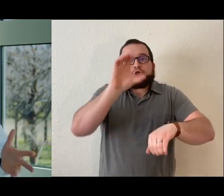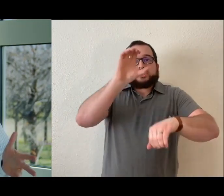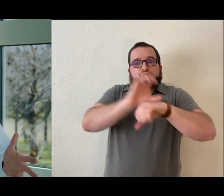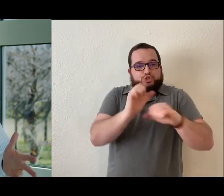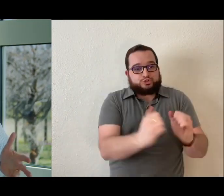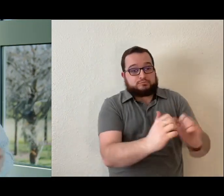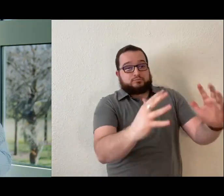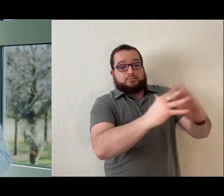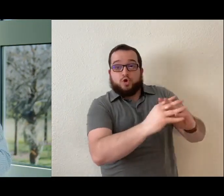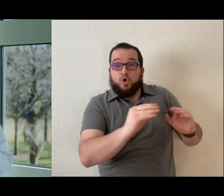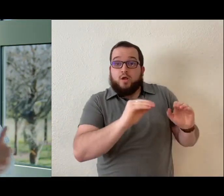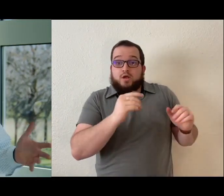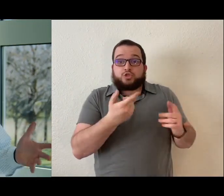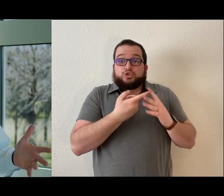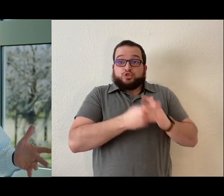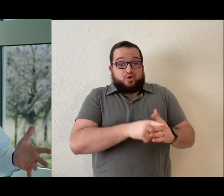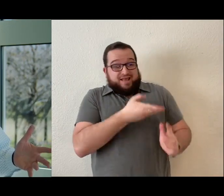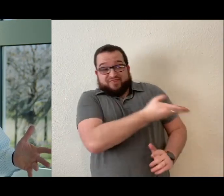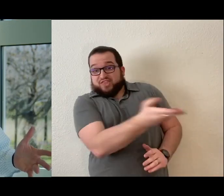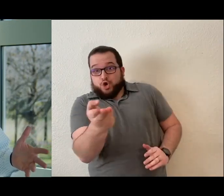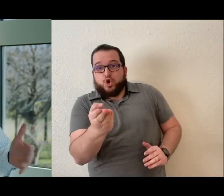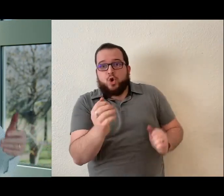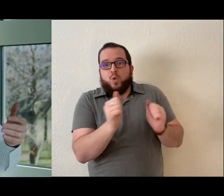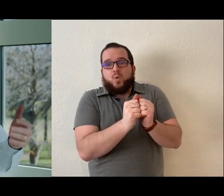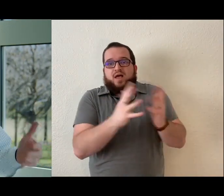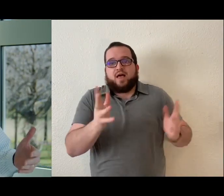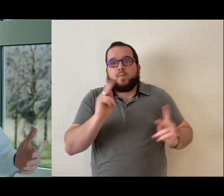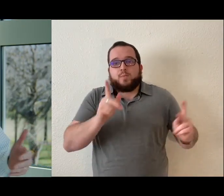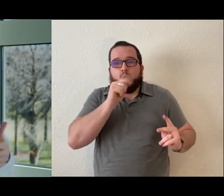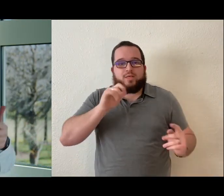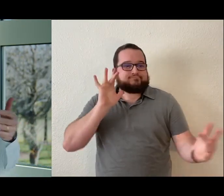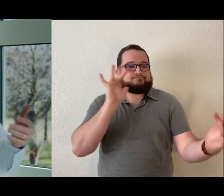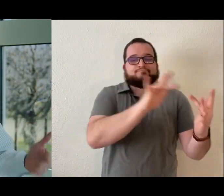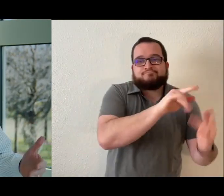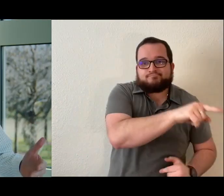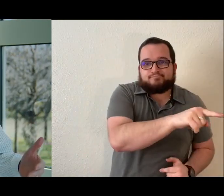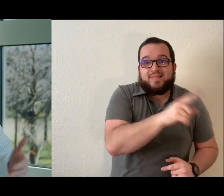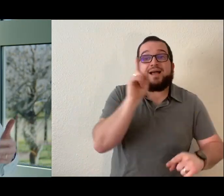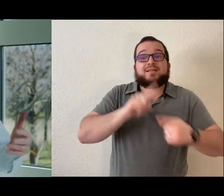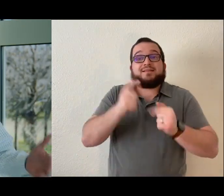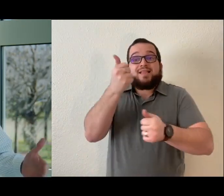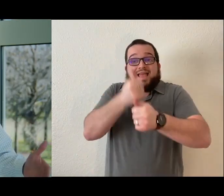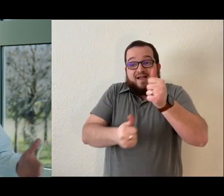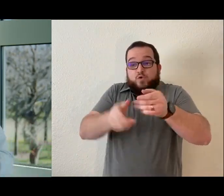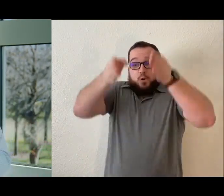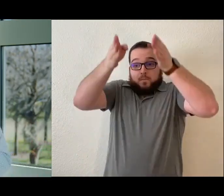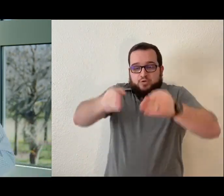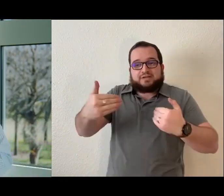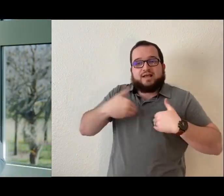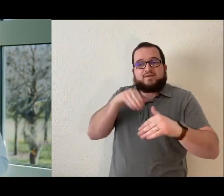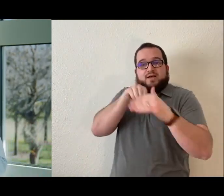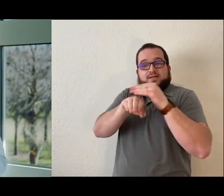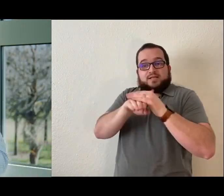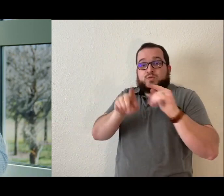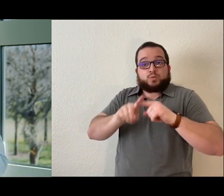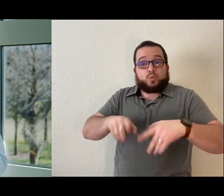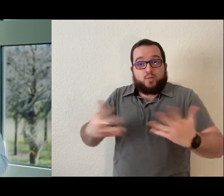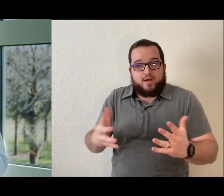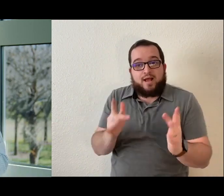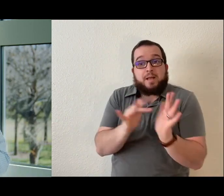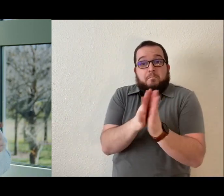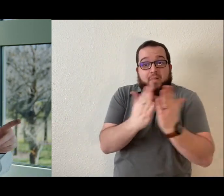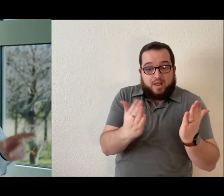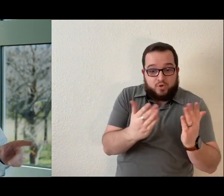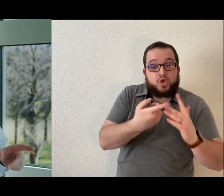church planting movements in every unreached people group and place until everyone, everywhere, has access to a